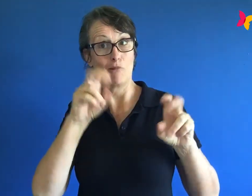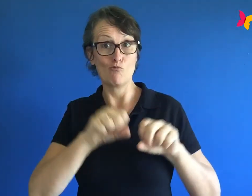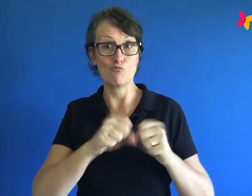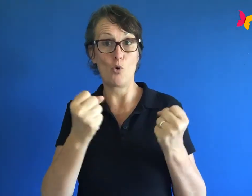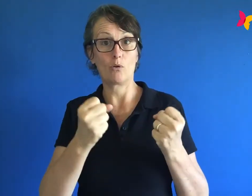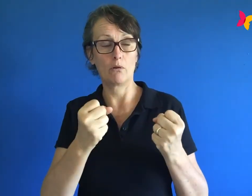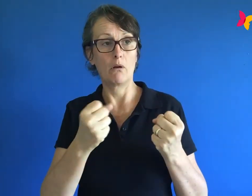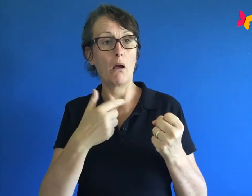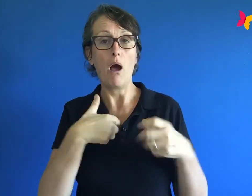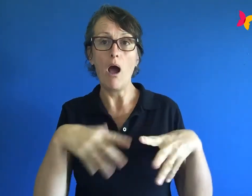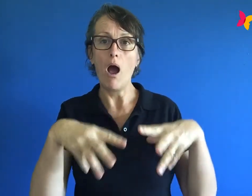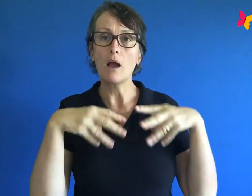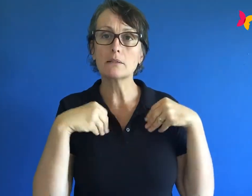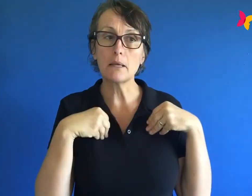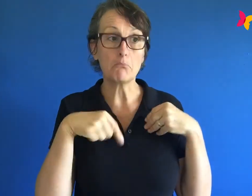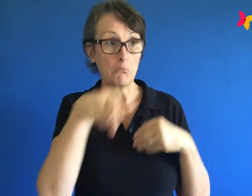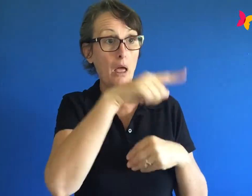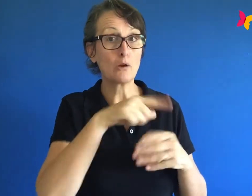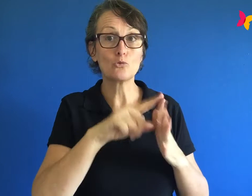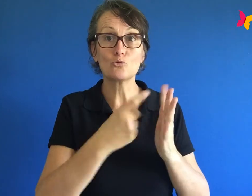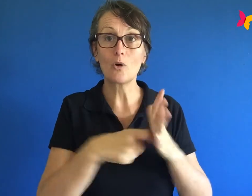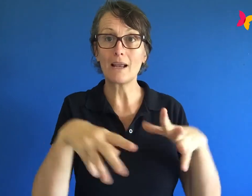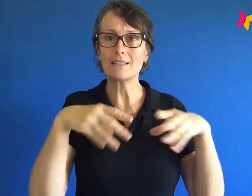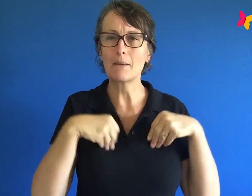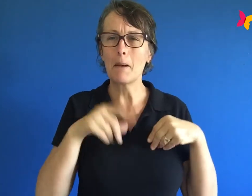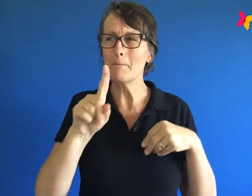or stigma attached to it. There was something extra.